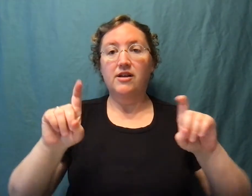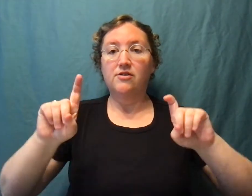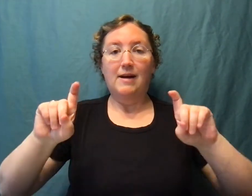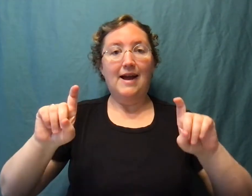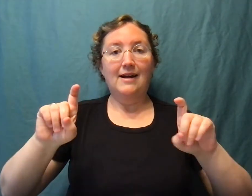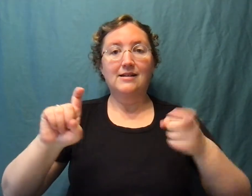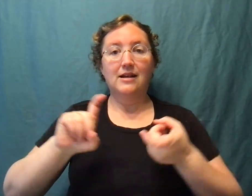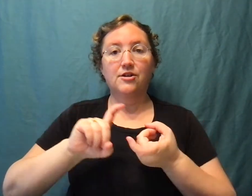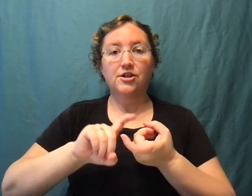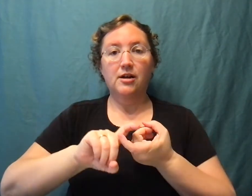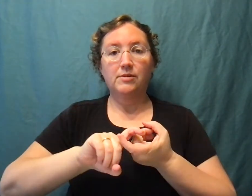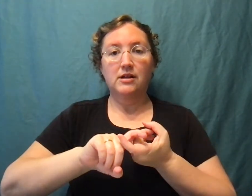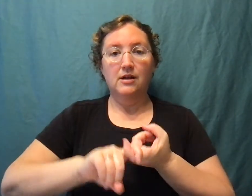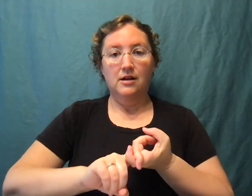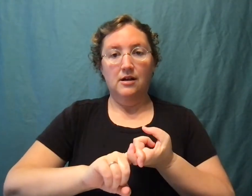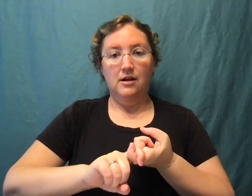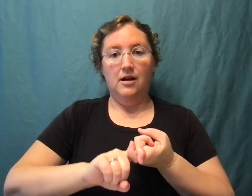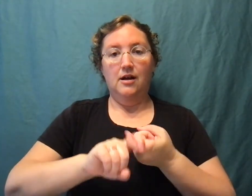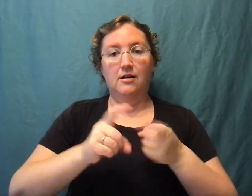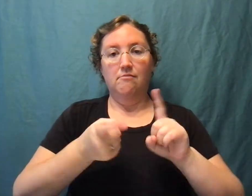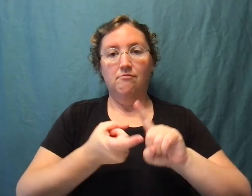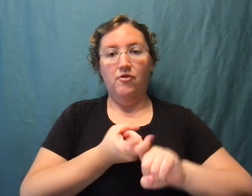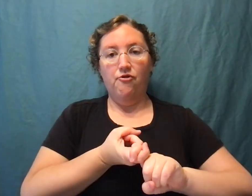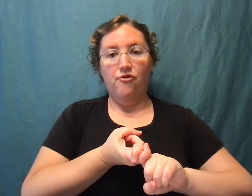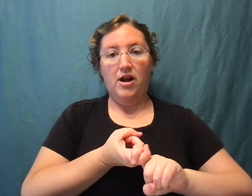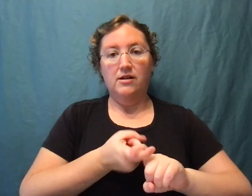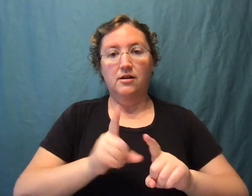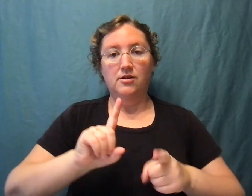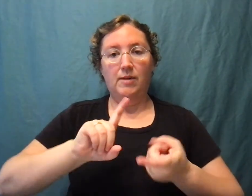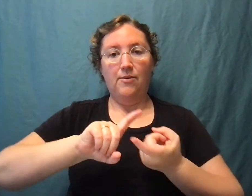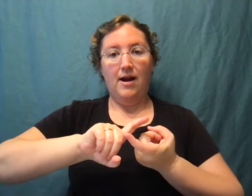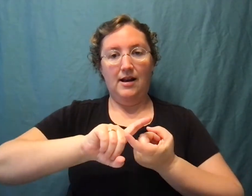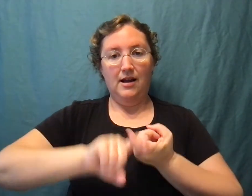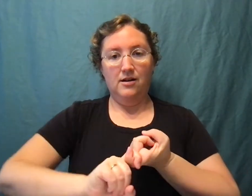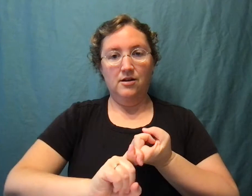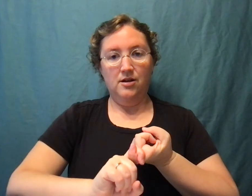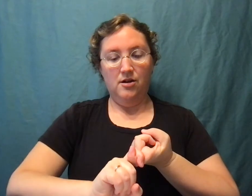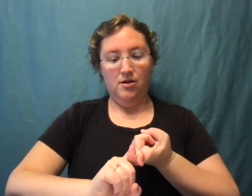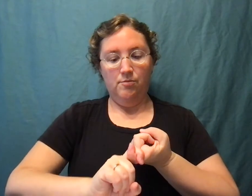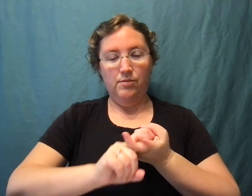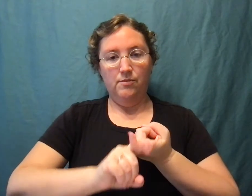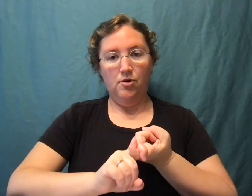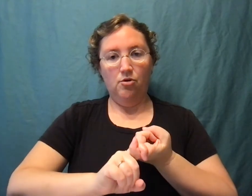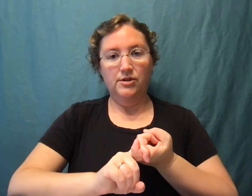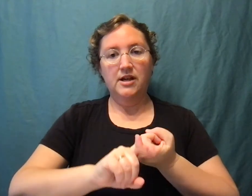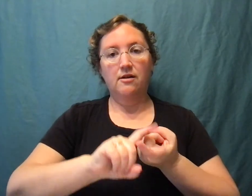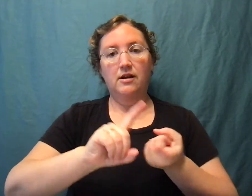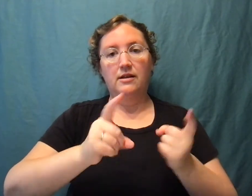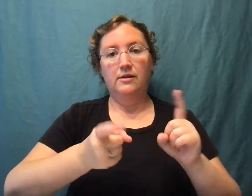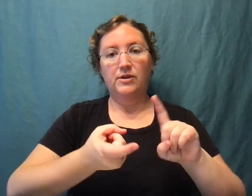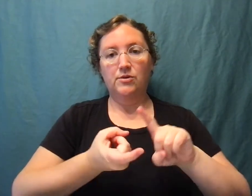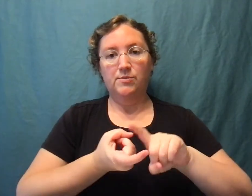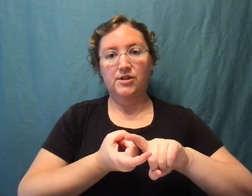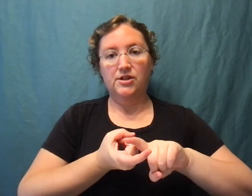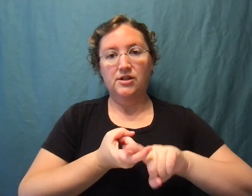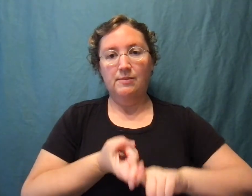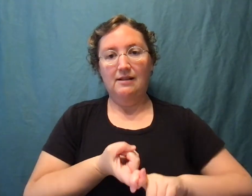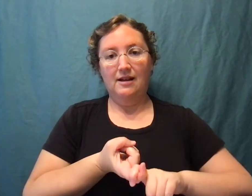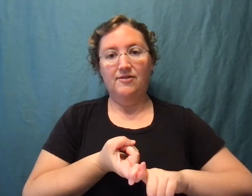my X hand shapes. Friend. So my right hand holds down, and then we switch positions, and my left hand